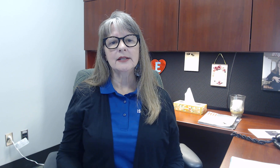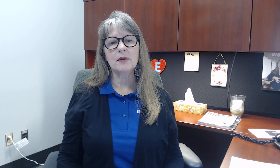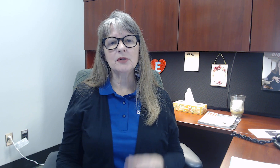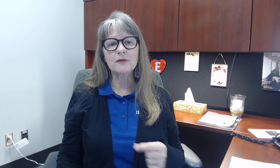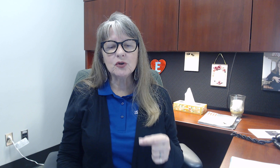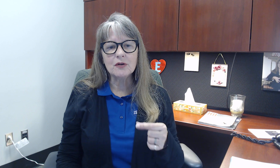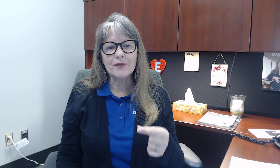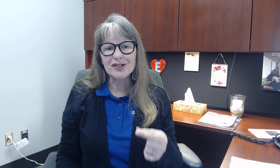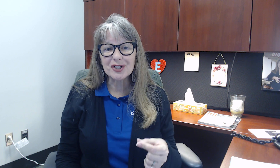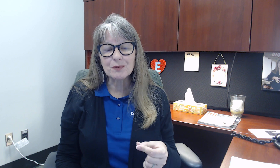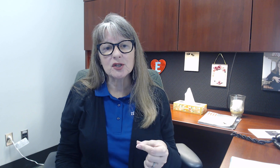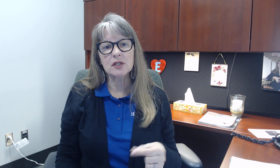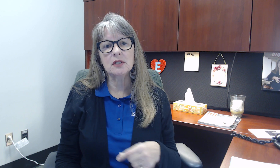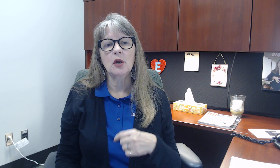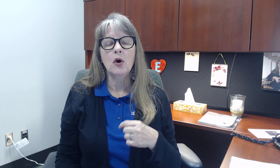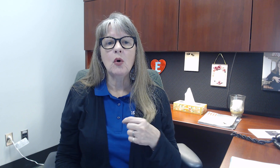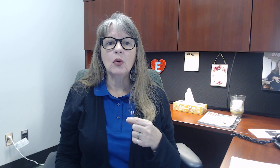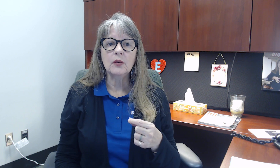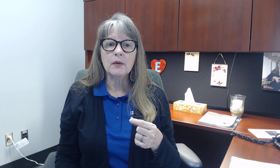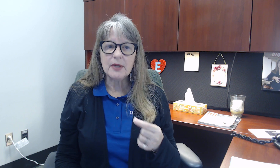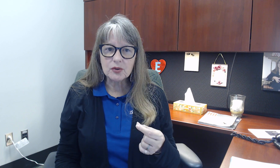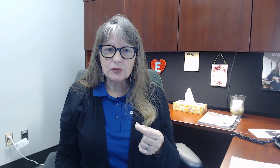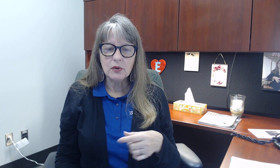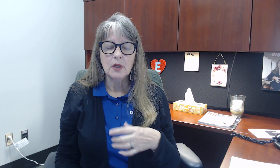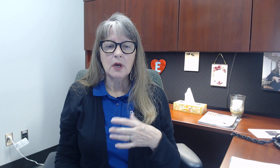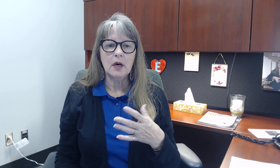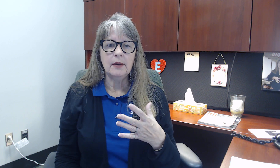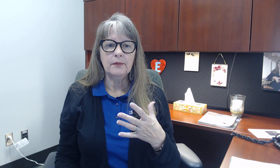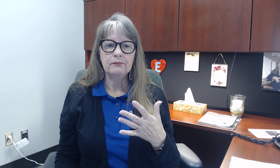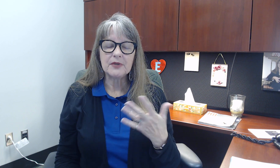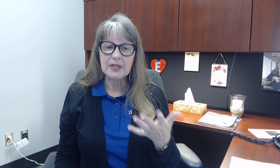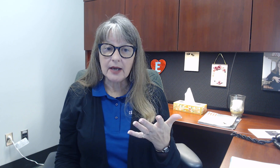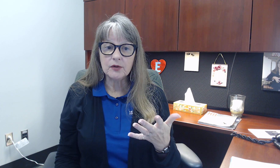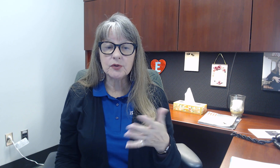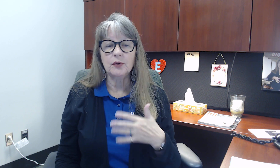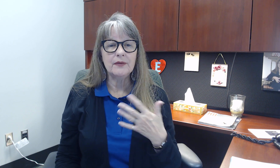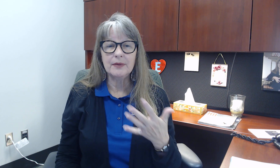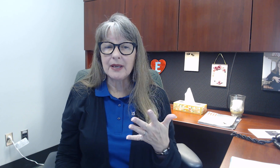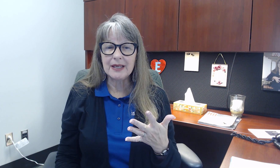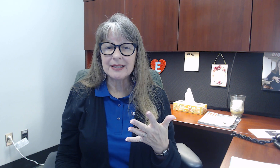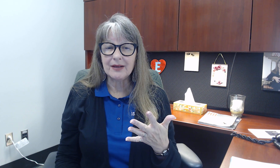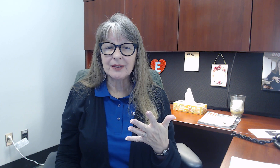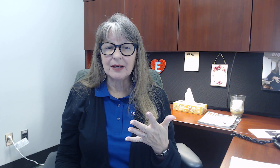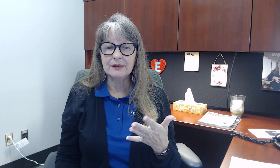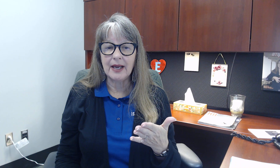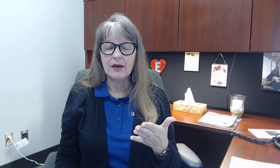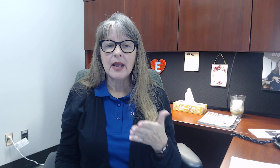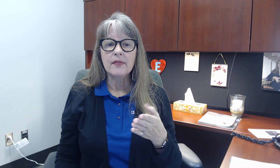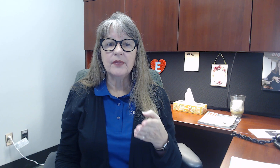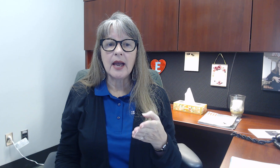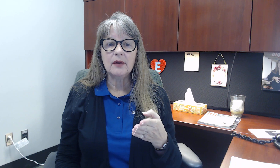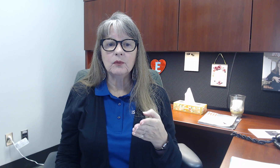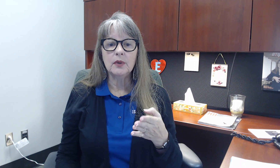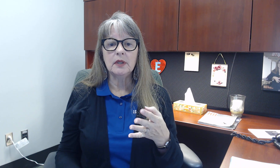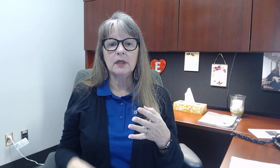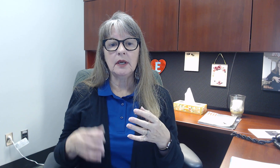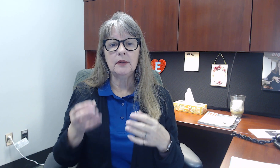Sometimes if you do the facial expressions or the mental sounds, or even making sounds out loud, that would